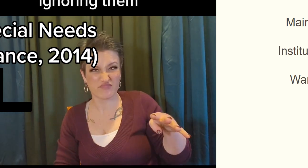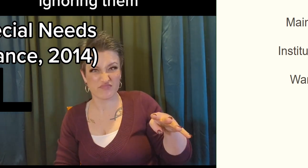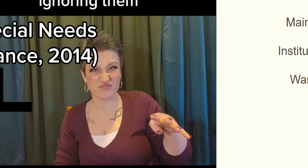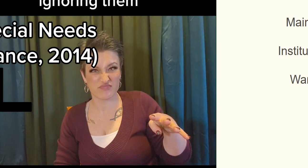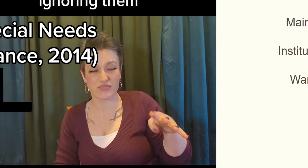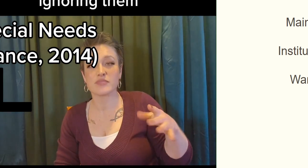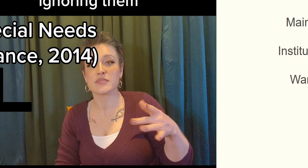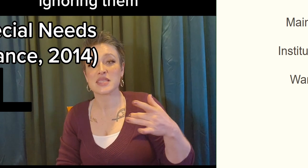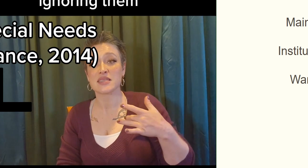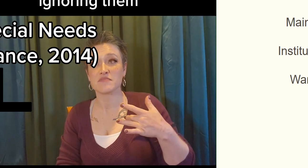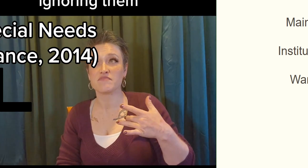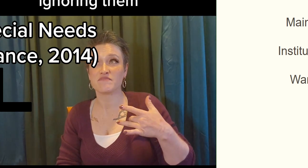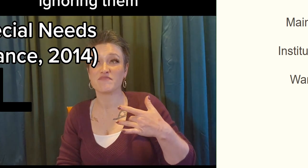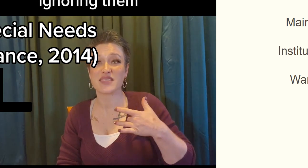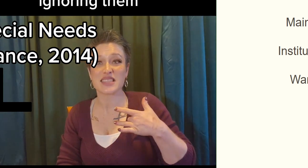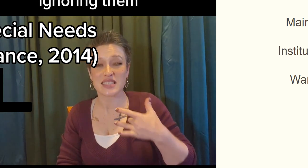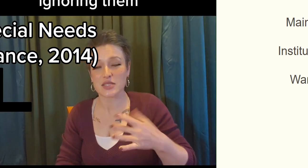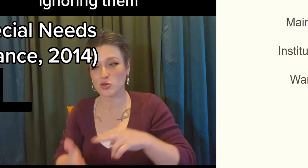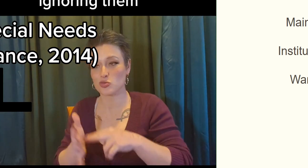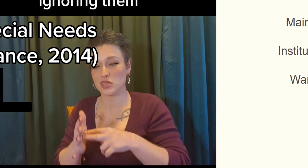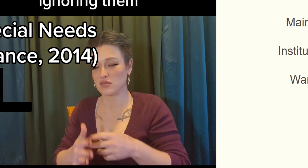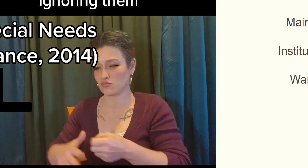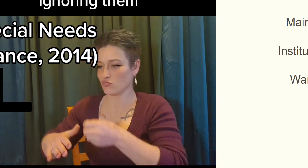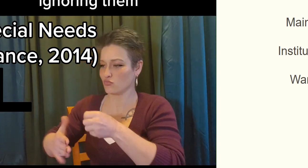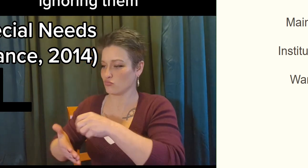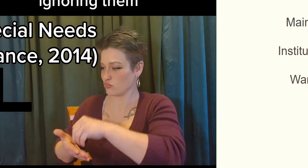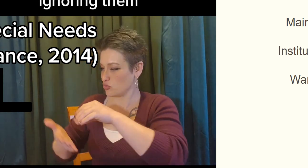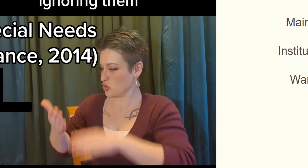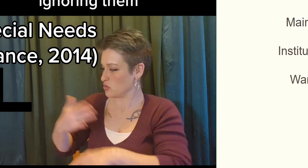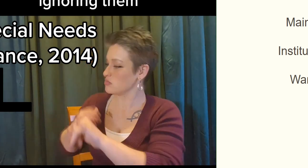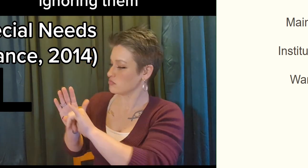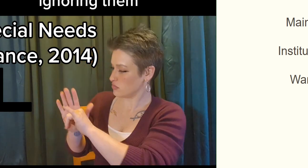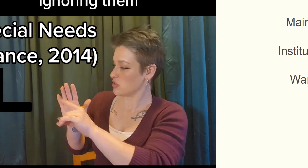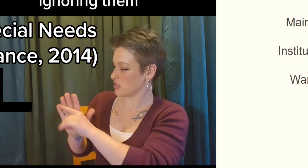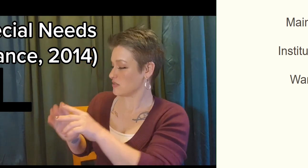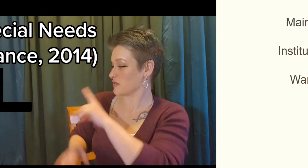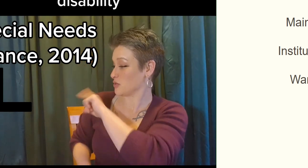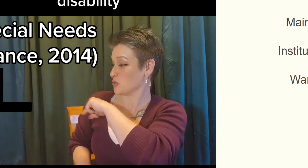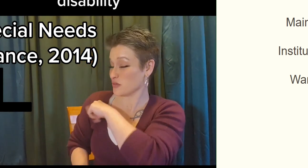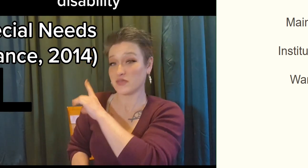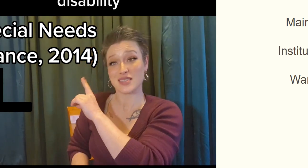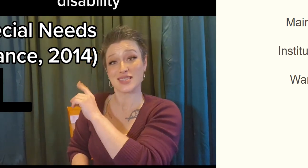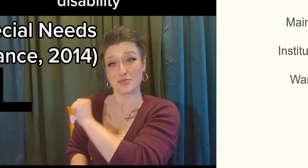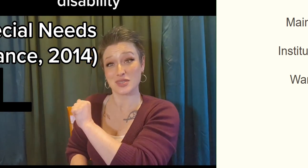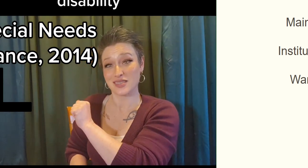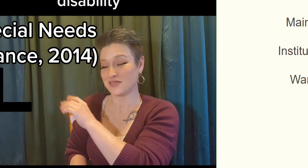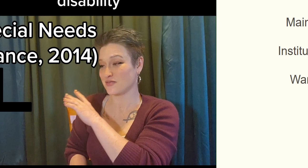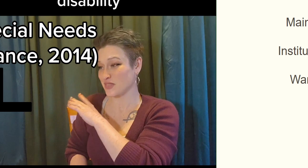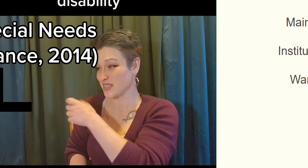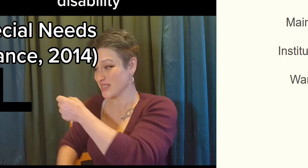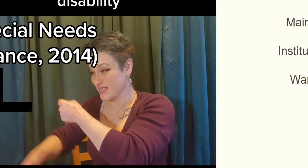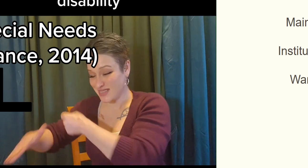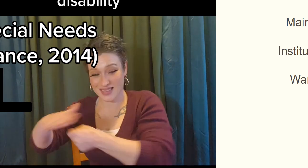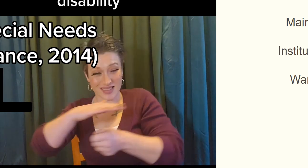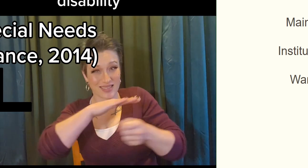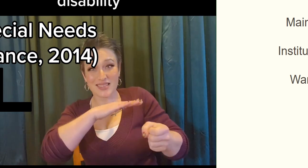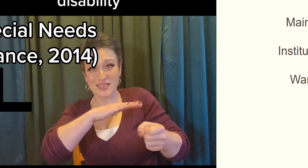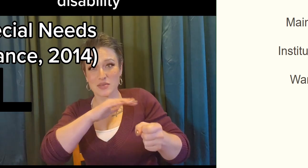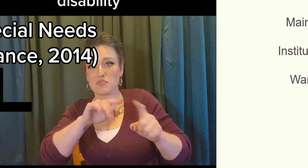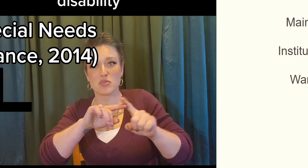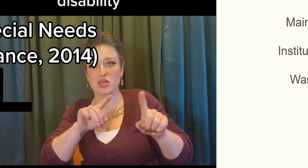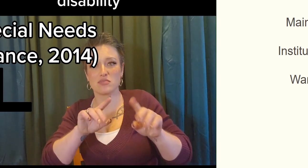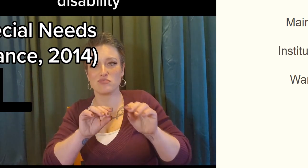It means institutionalizing a student and then basically ignoring them. It tends to mean noticing that a student has a